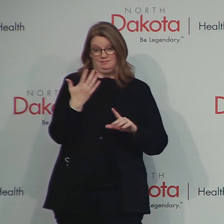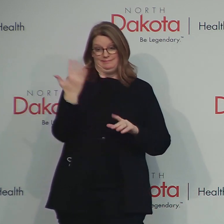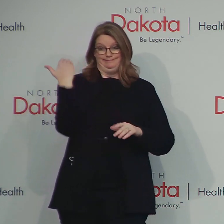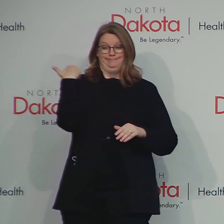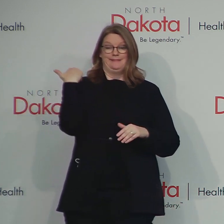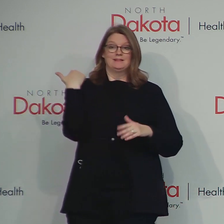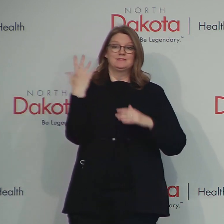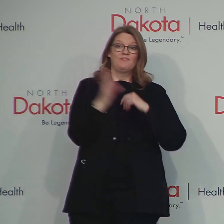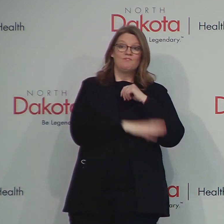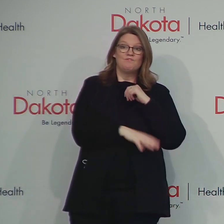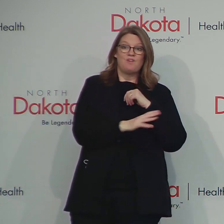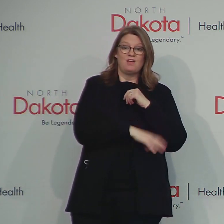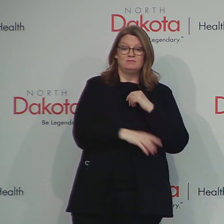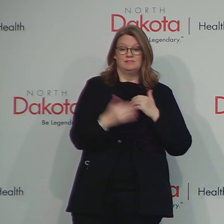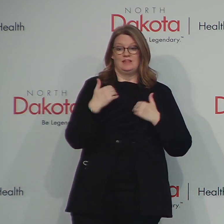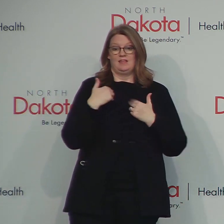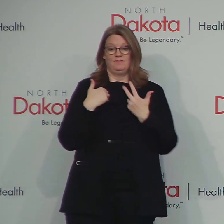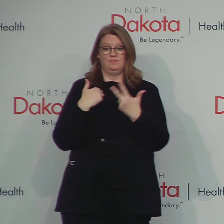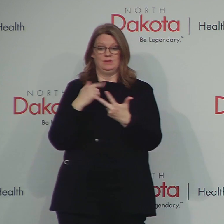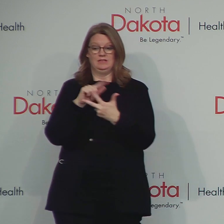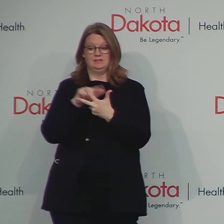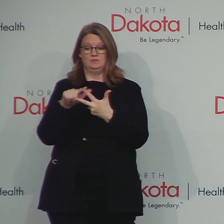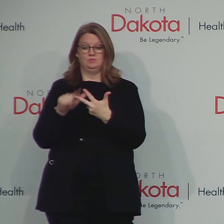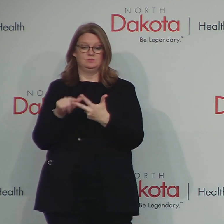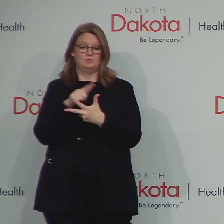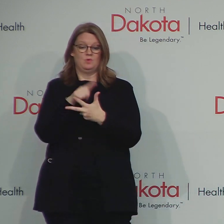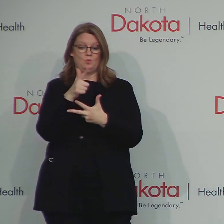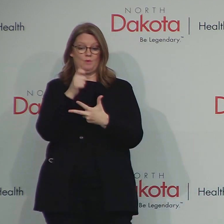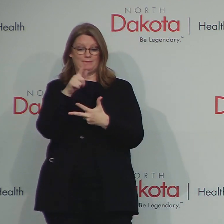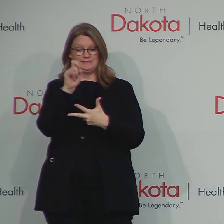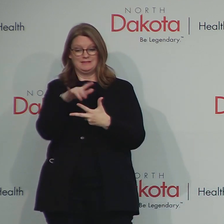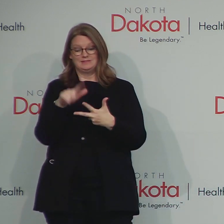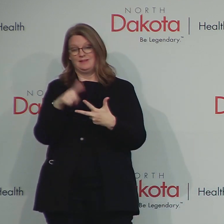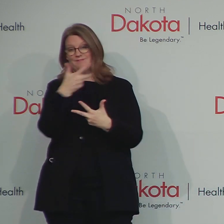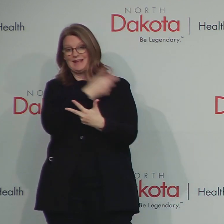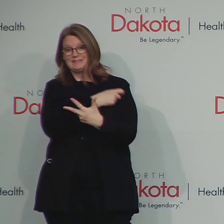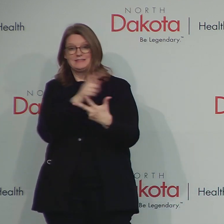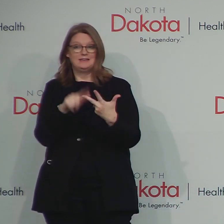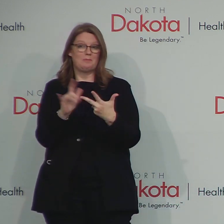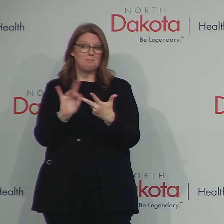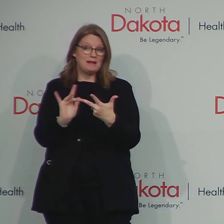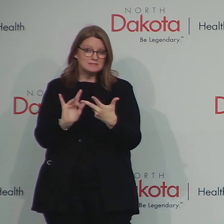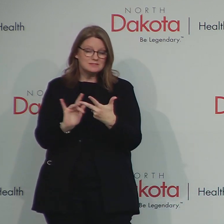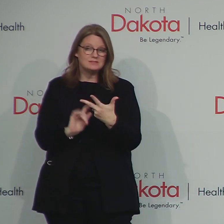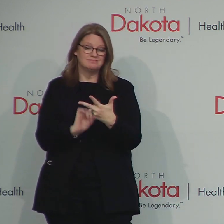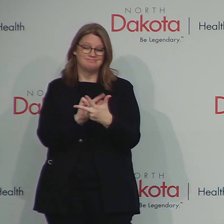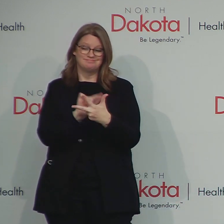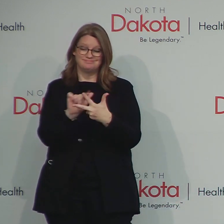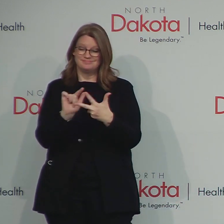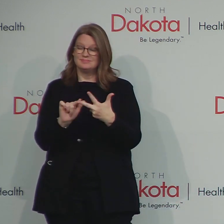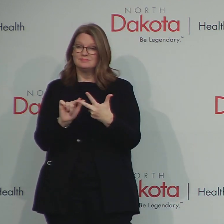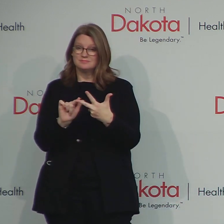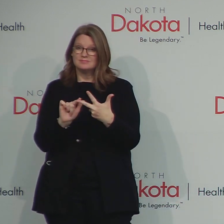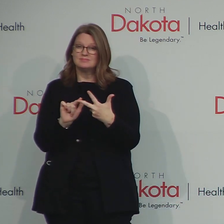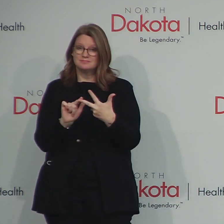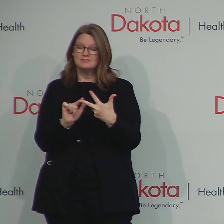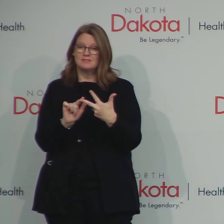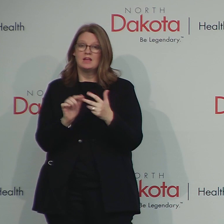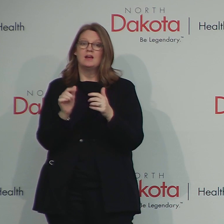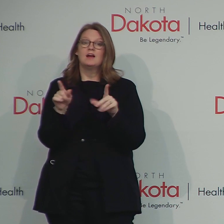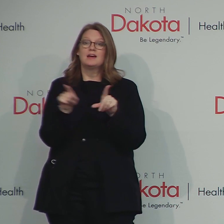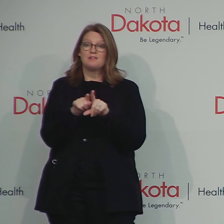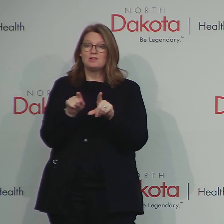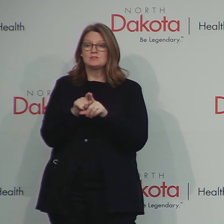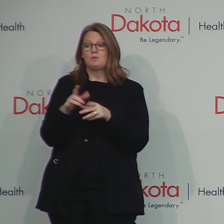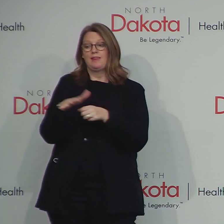fall. And those tools of rapid testing, vaccines, and therapeutics. With these tools combined with